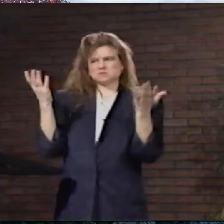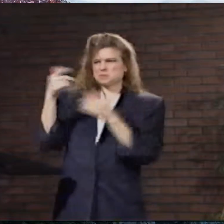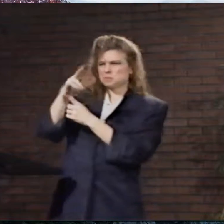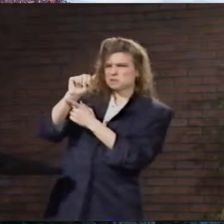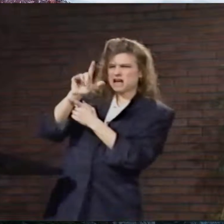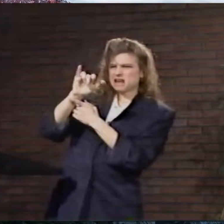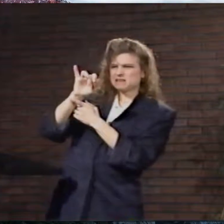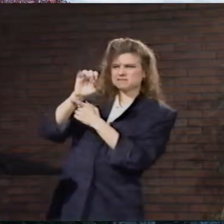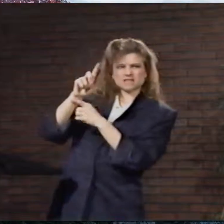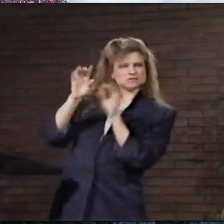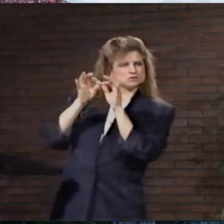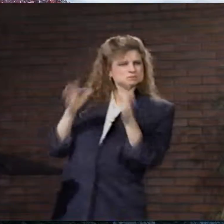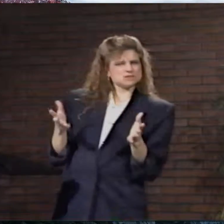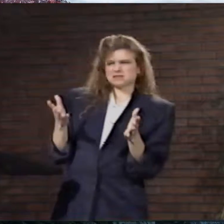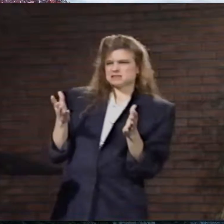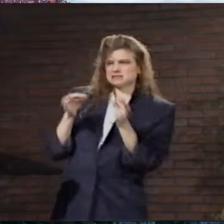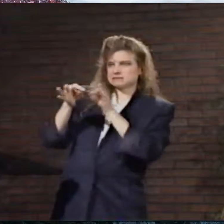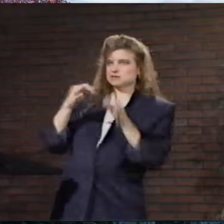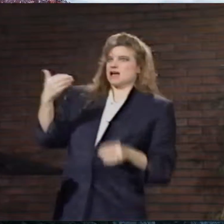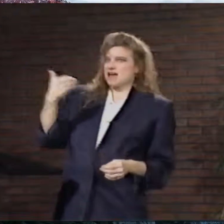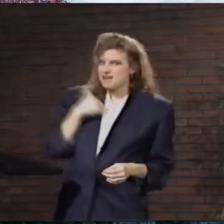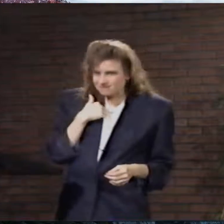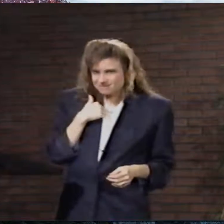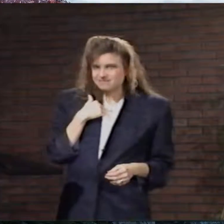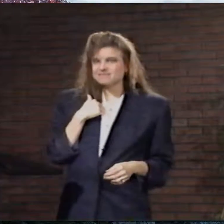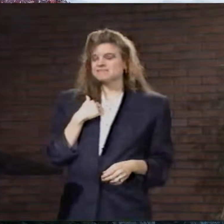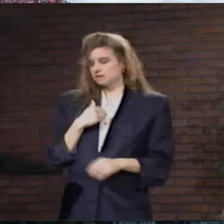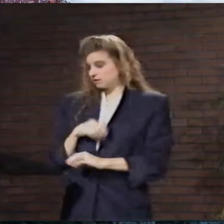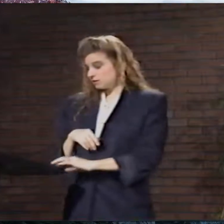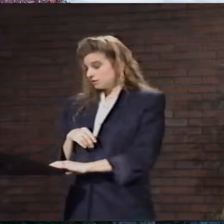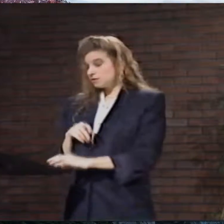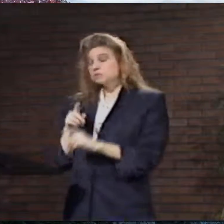interpreters have a Department of Justice.